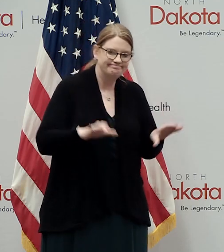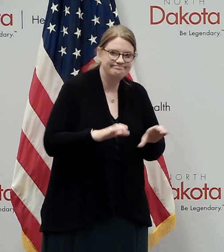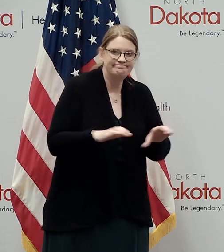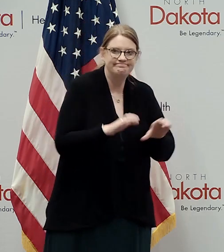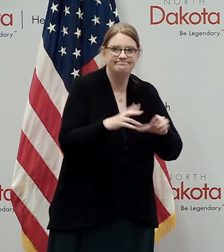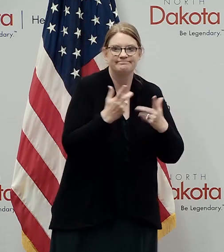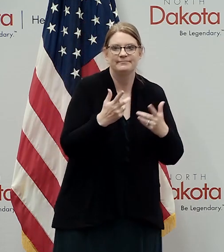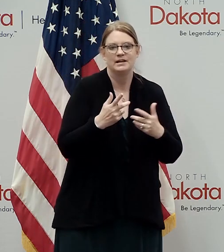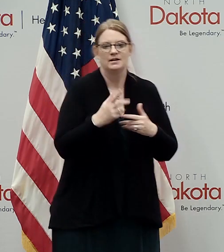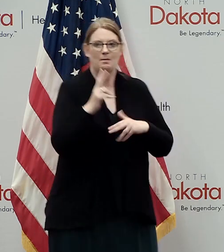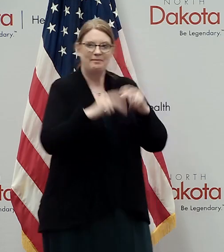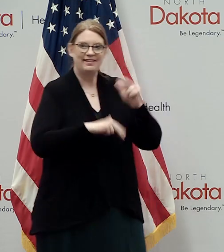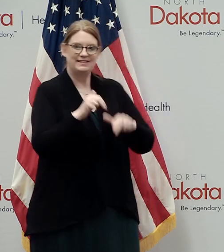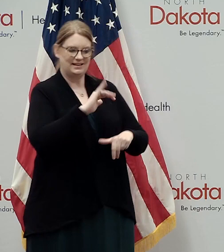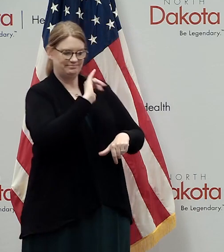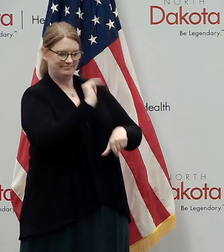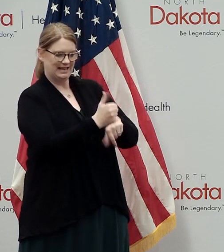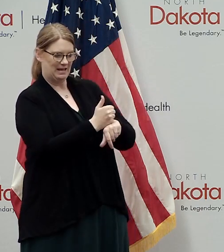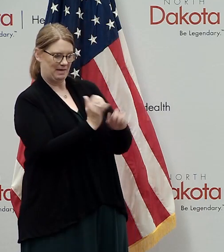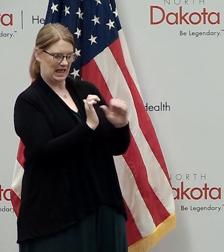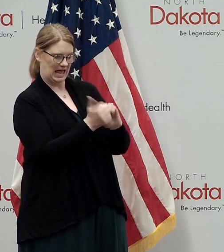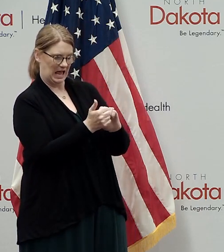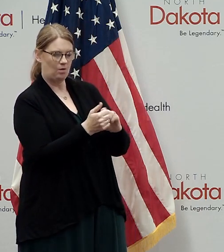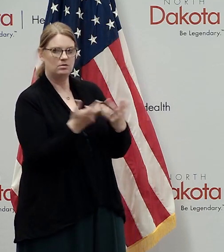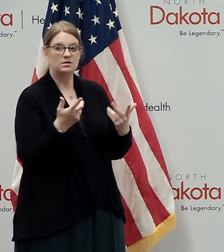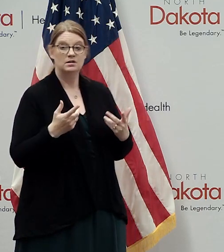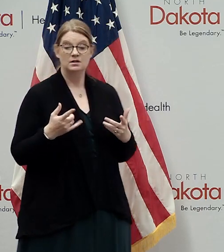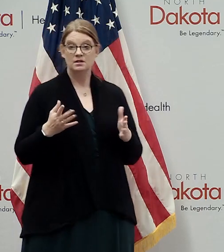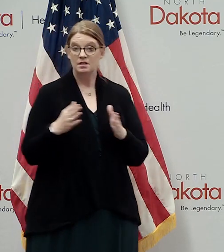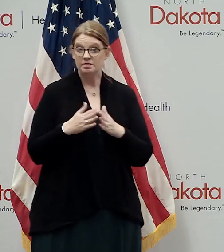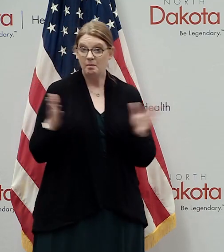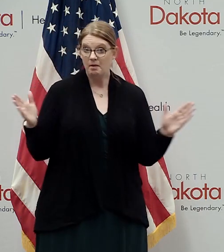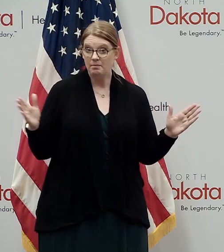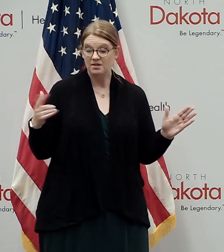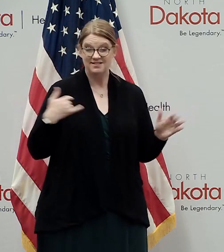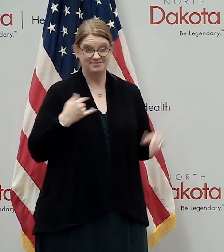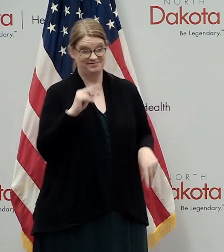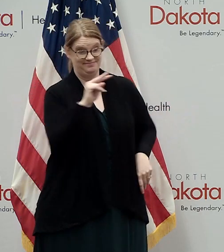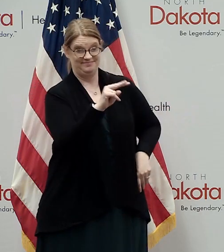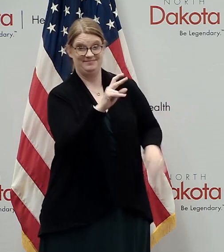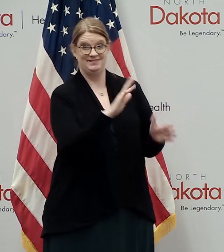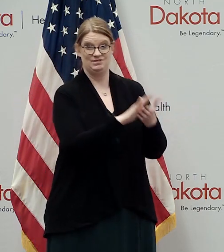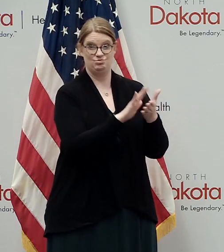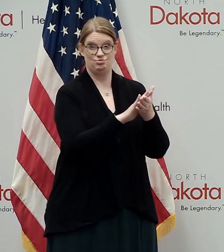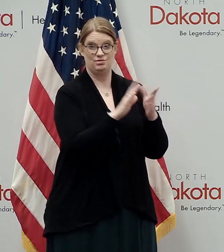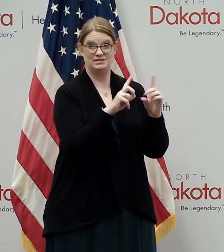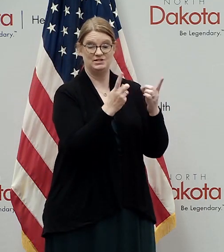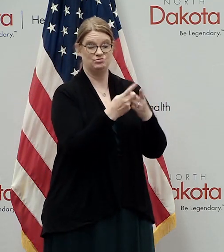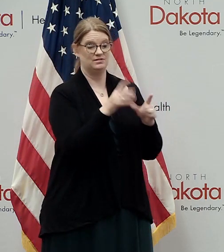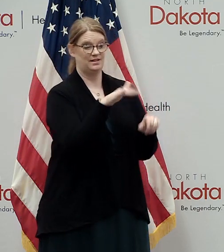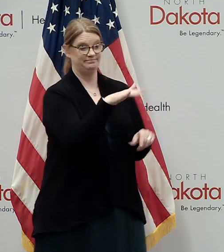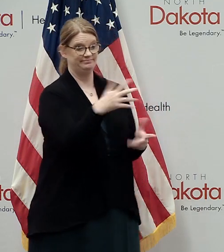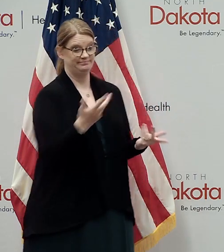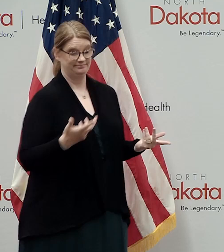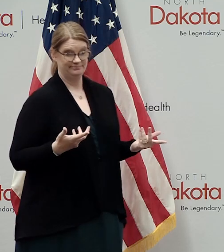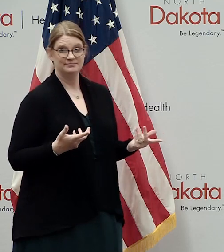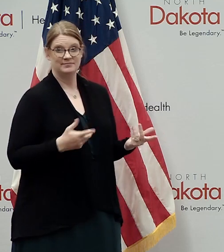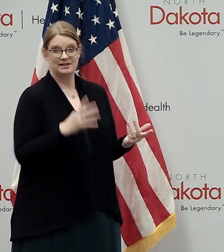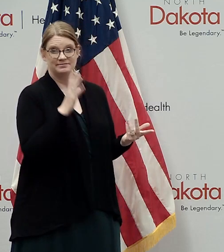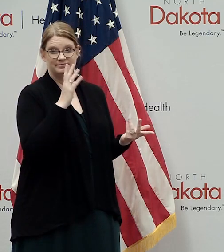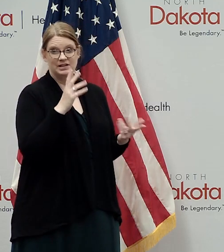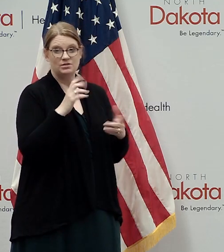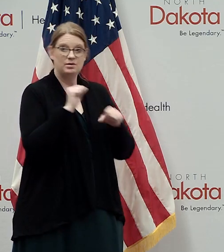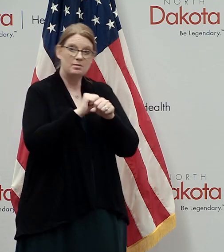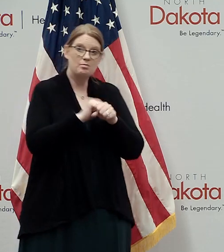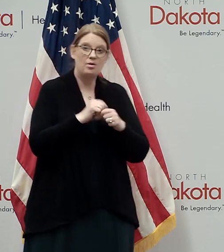within a district. The public is going to be looking to their school district leadership teams to provide messages to their employees,